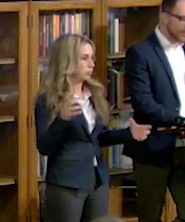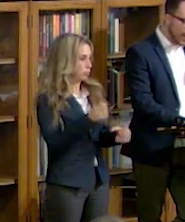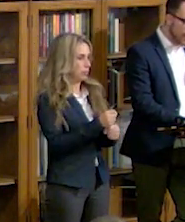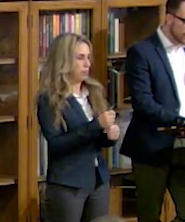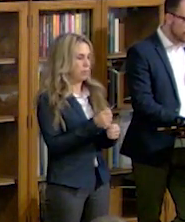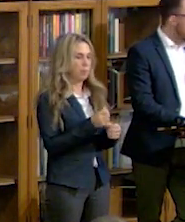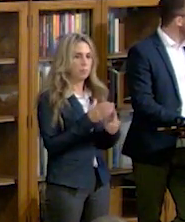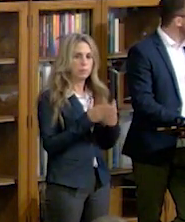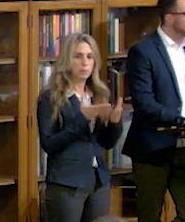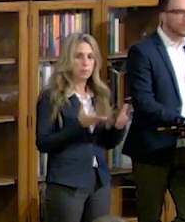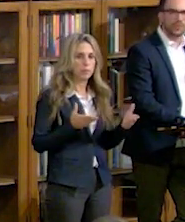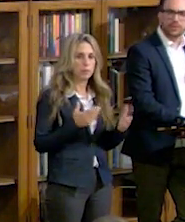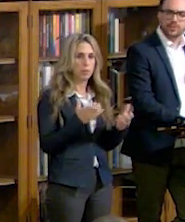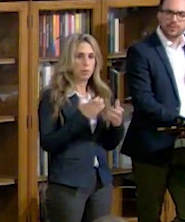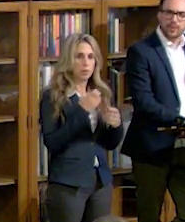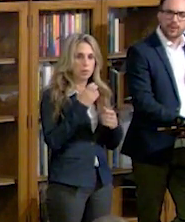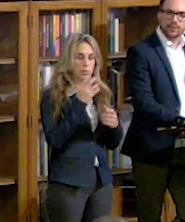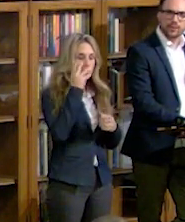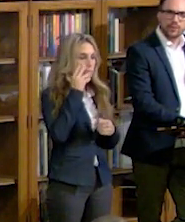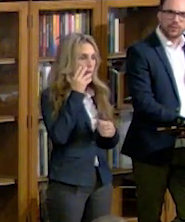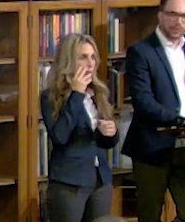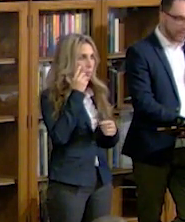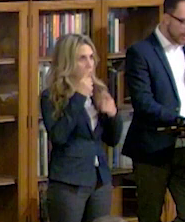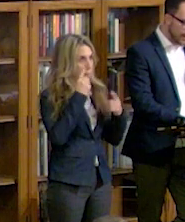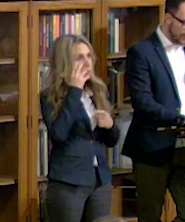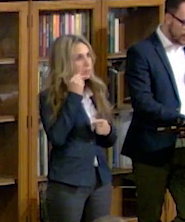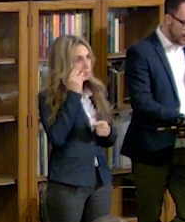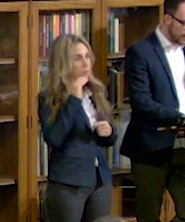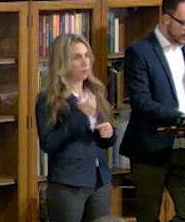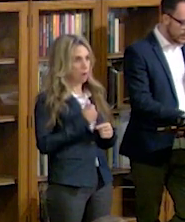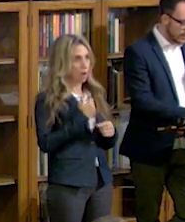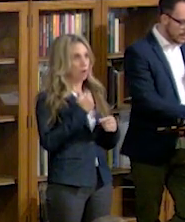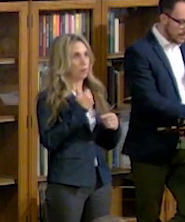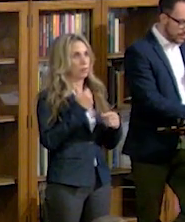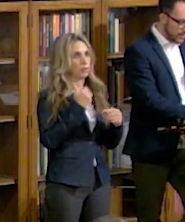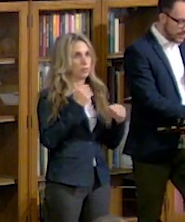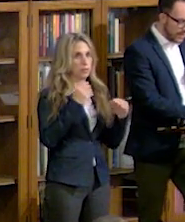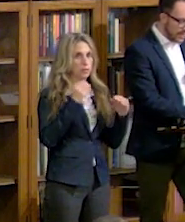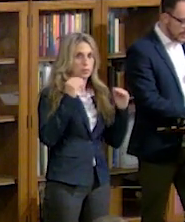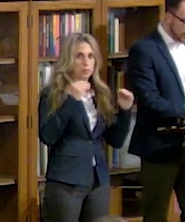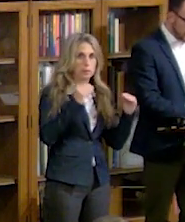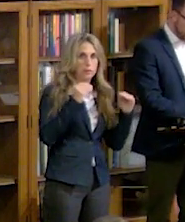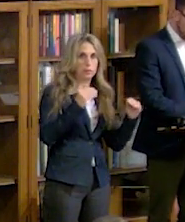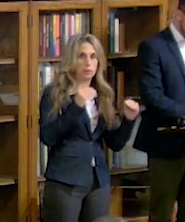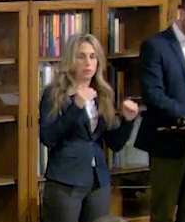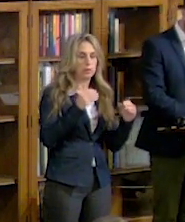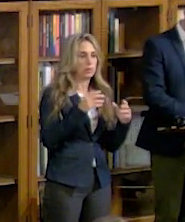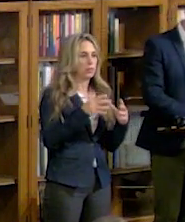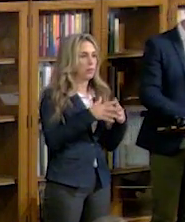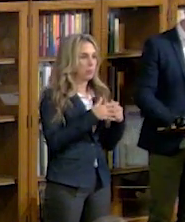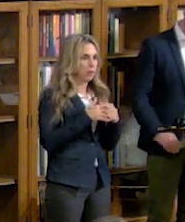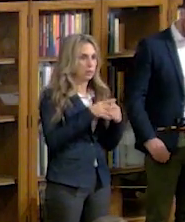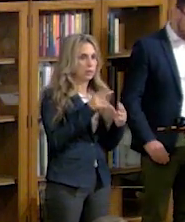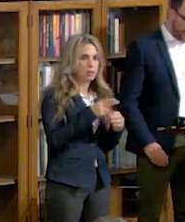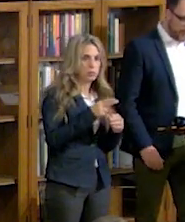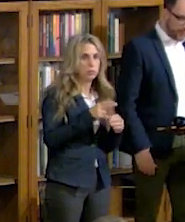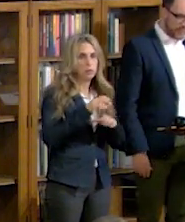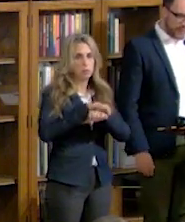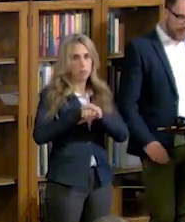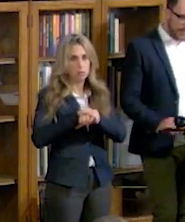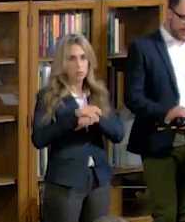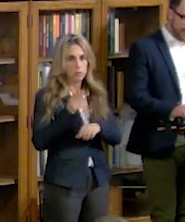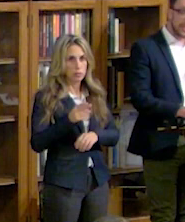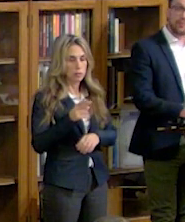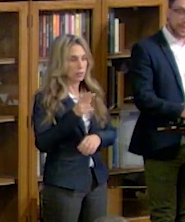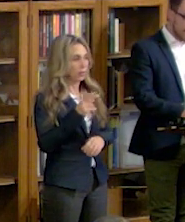think a little bit about our experiences teaching history and African-American history in Britain today so if if Dr Franklin found the